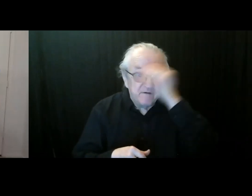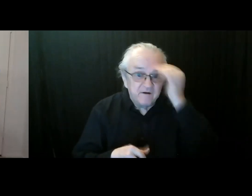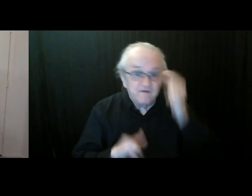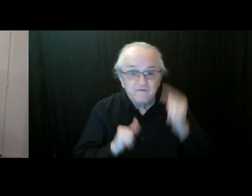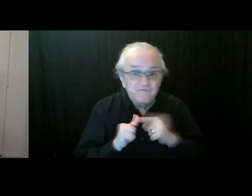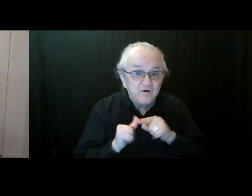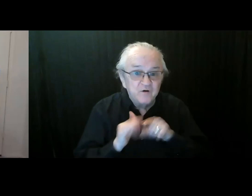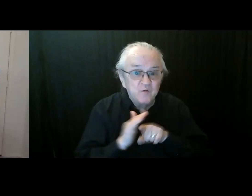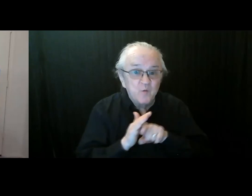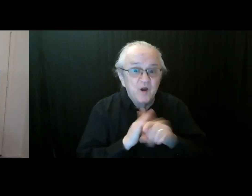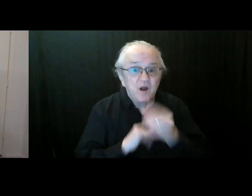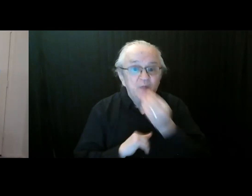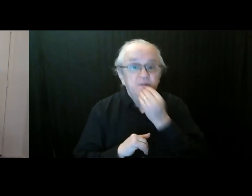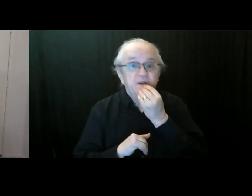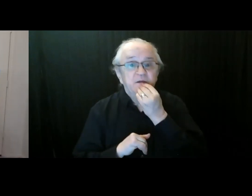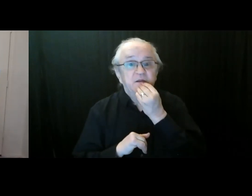one.